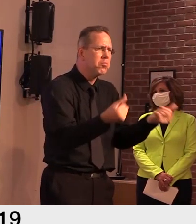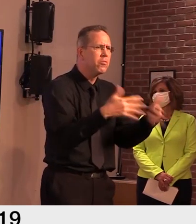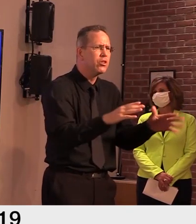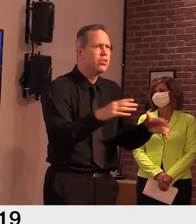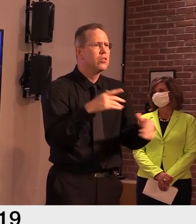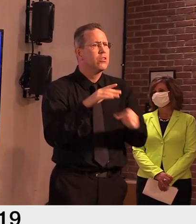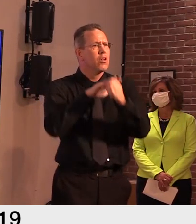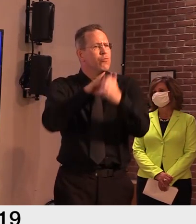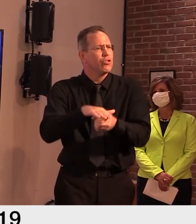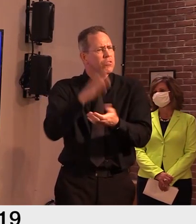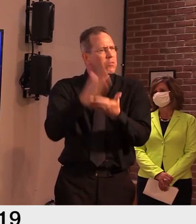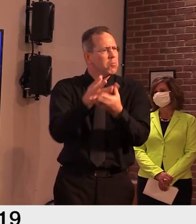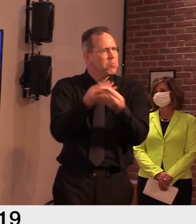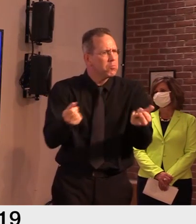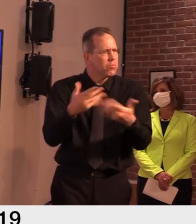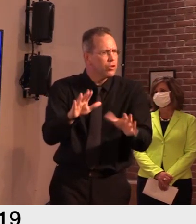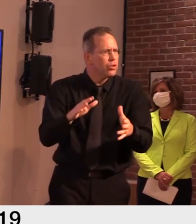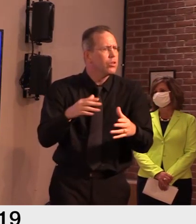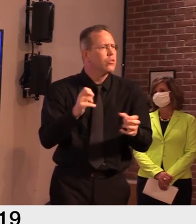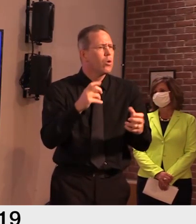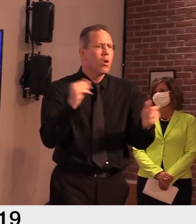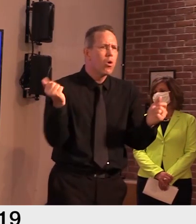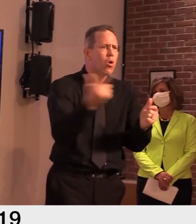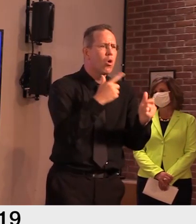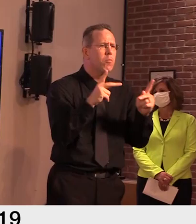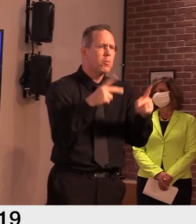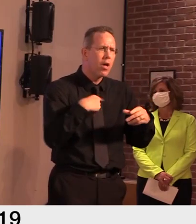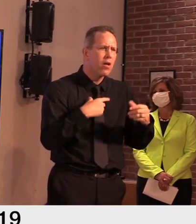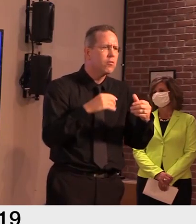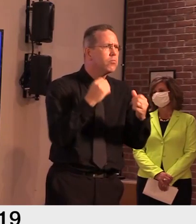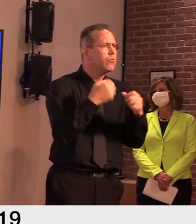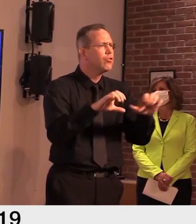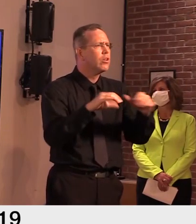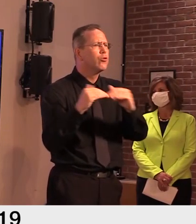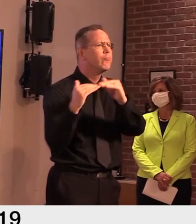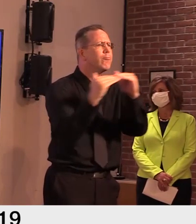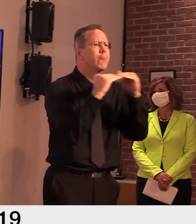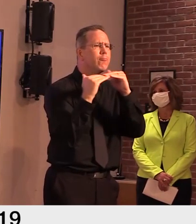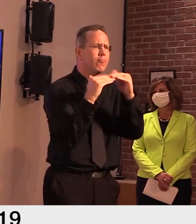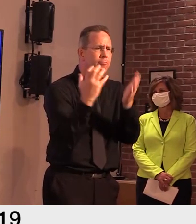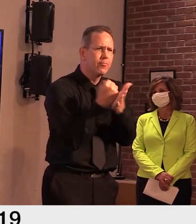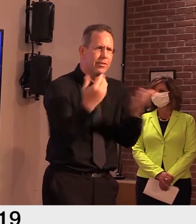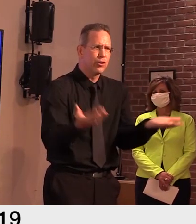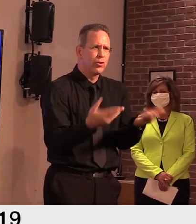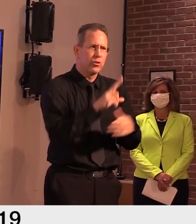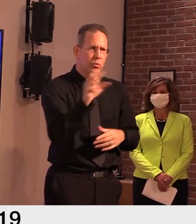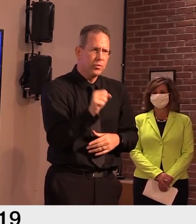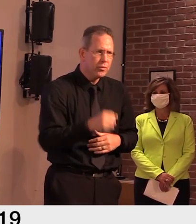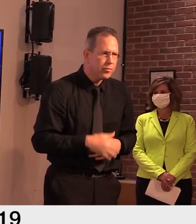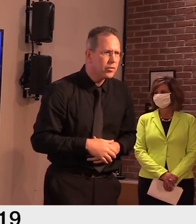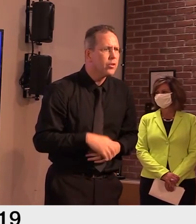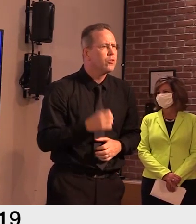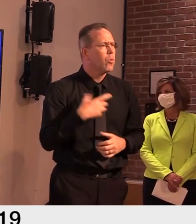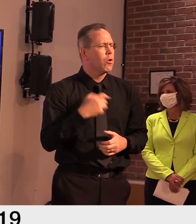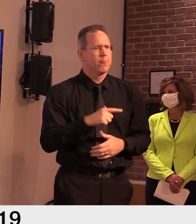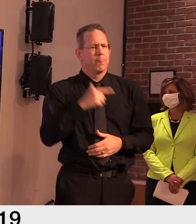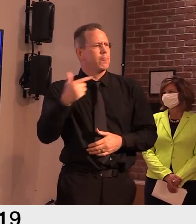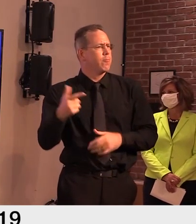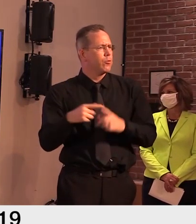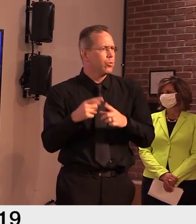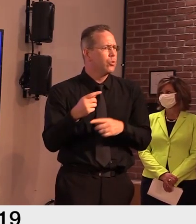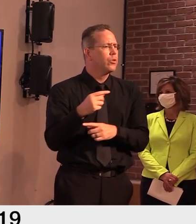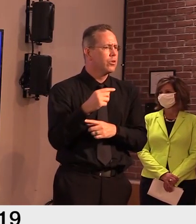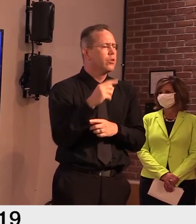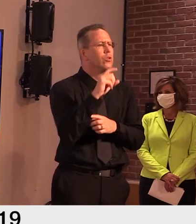we act to extend equality and racism and discrimination and move us closer to that